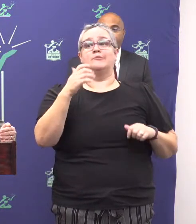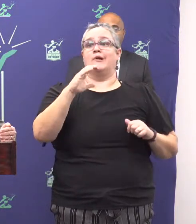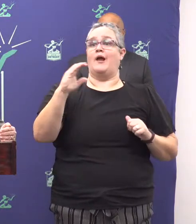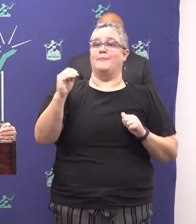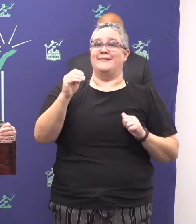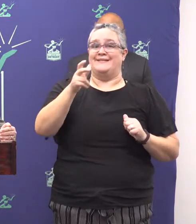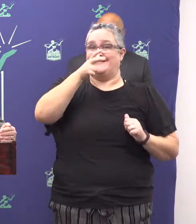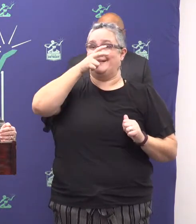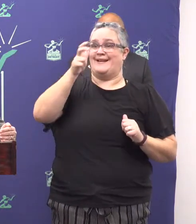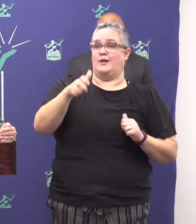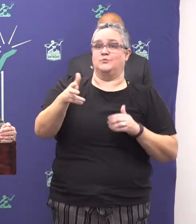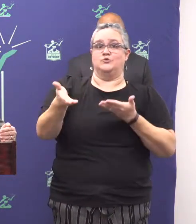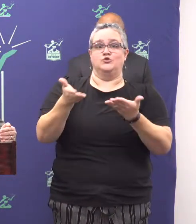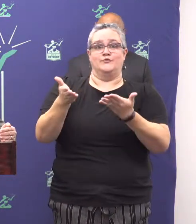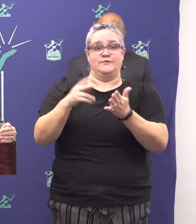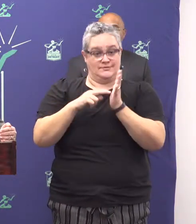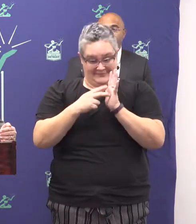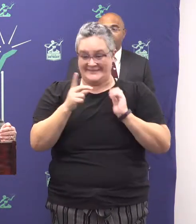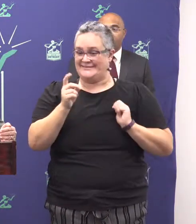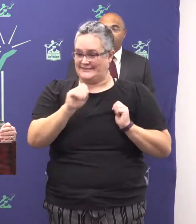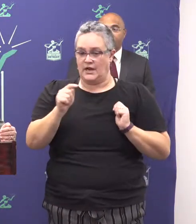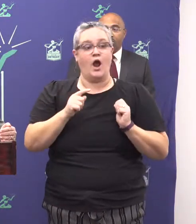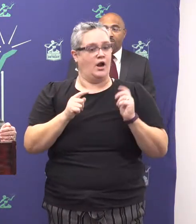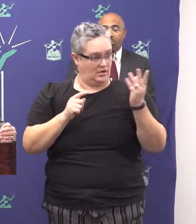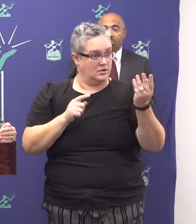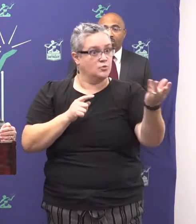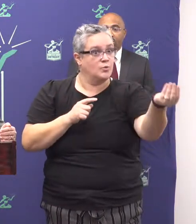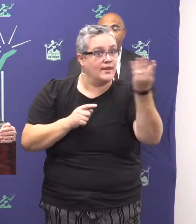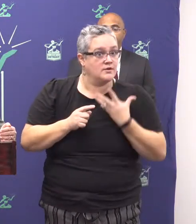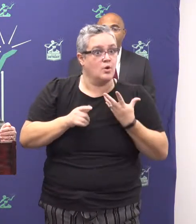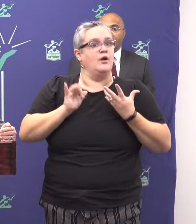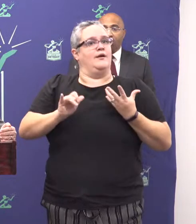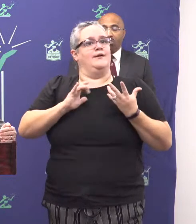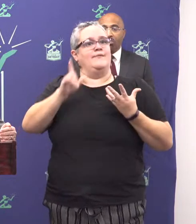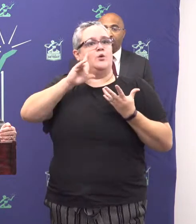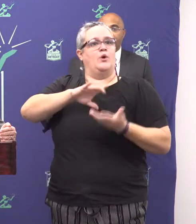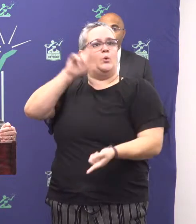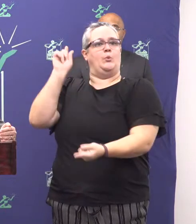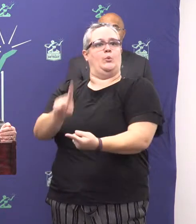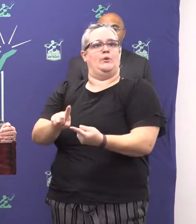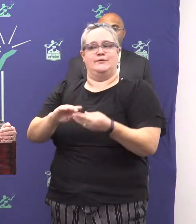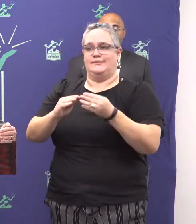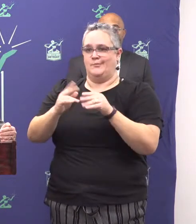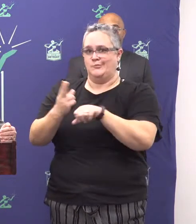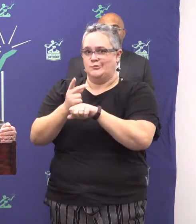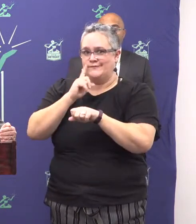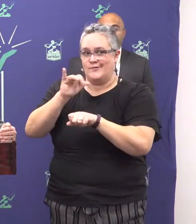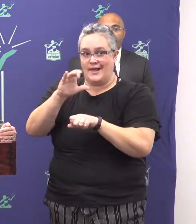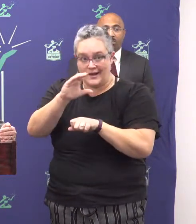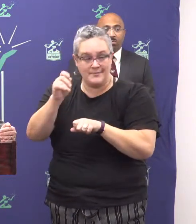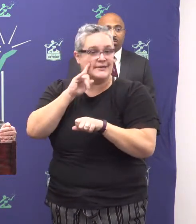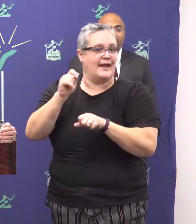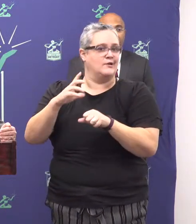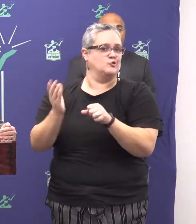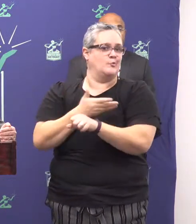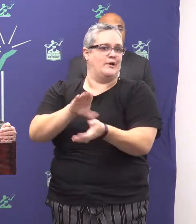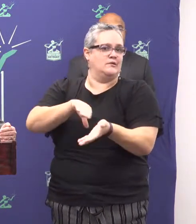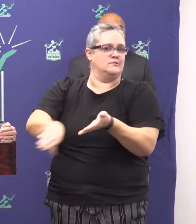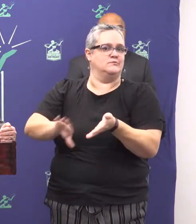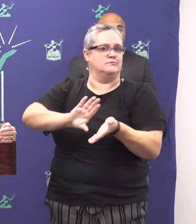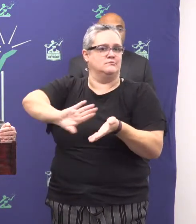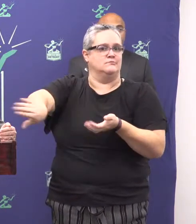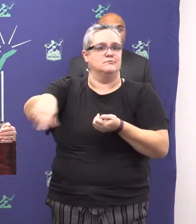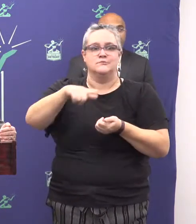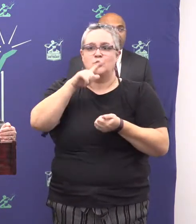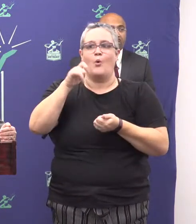poor service, the DDOT staff will know immediately, we'll reduce the rides of that company, and we'll be able to terminate them. We won't need